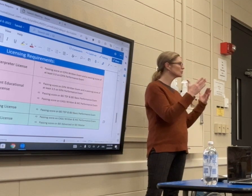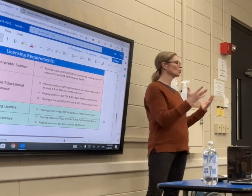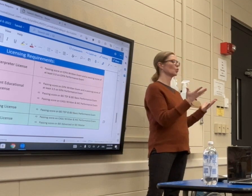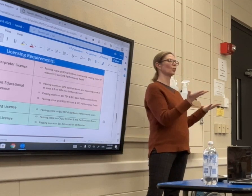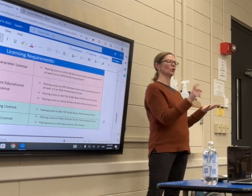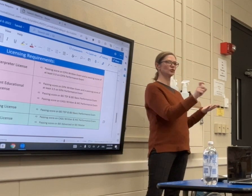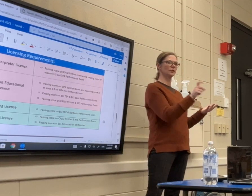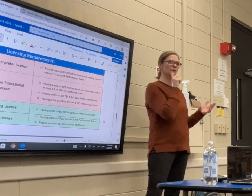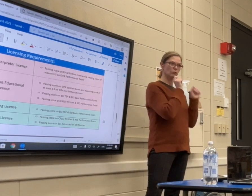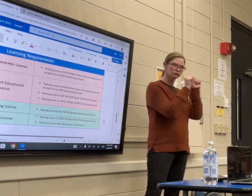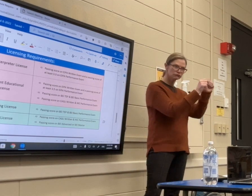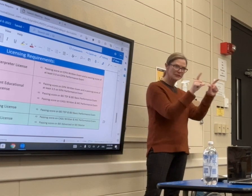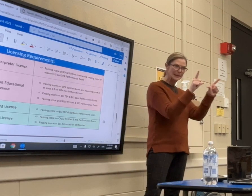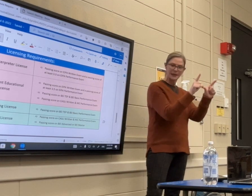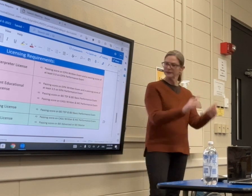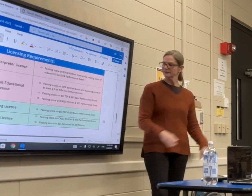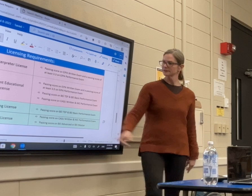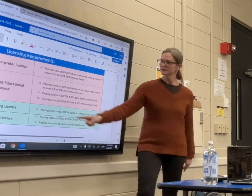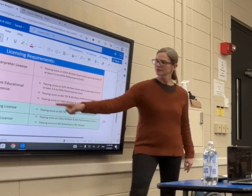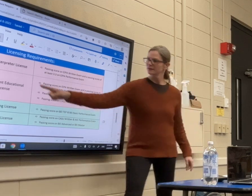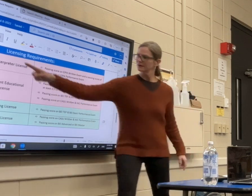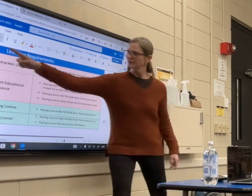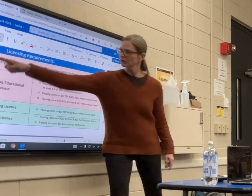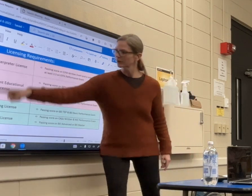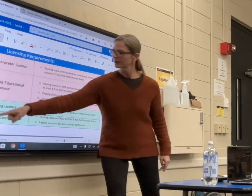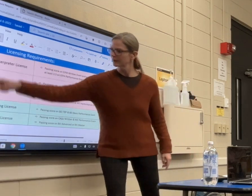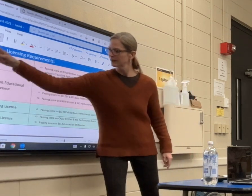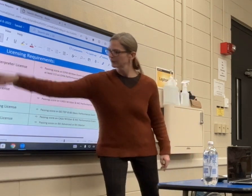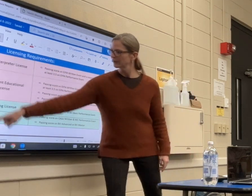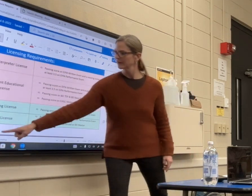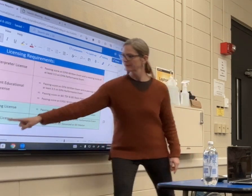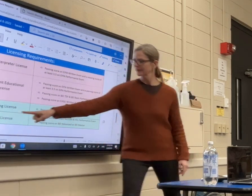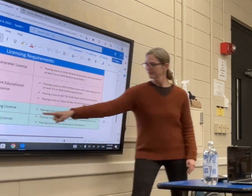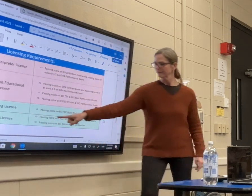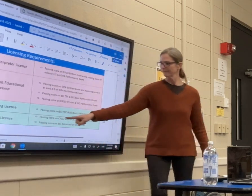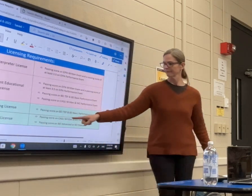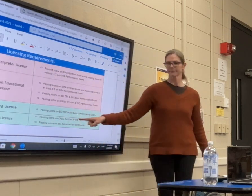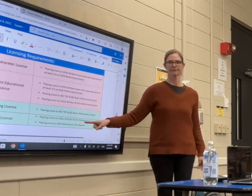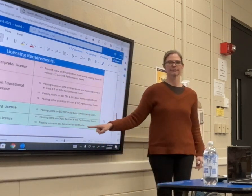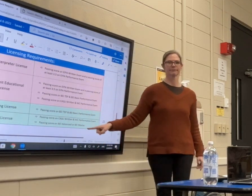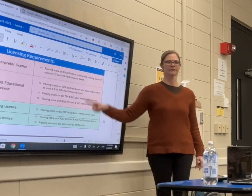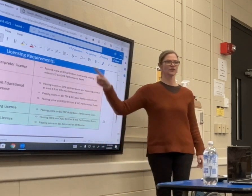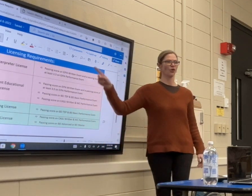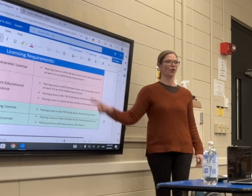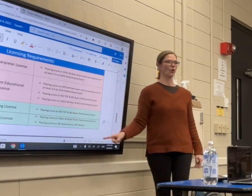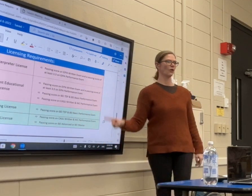what you need for licensure and what you need in order to continue.